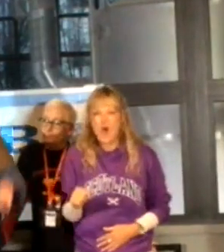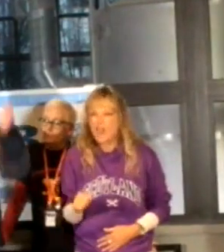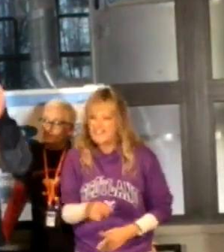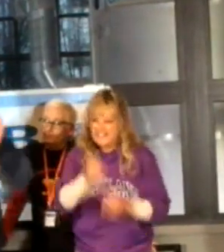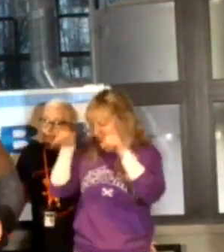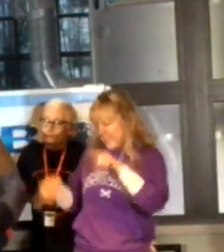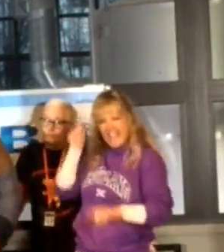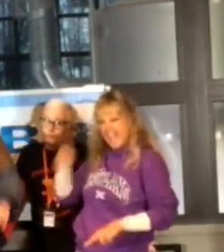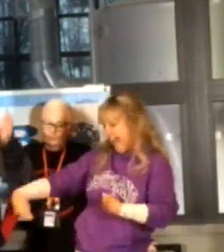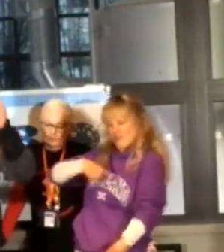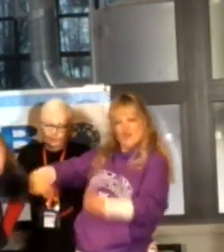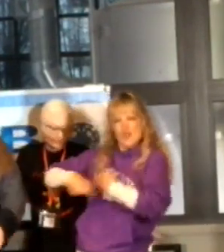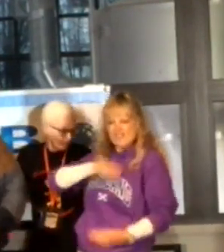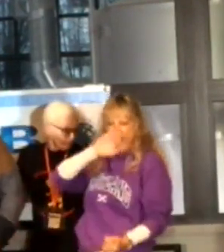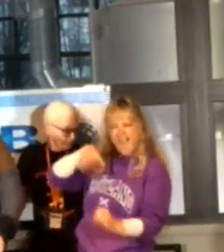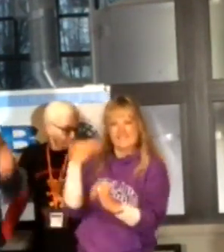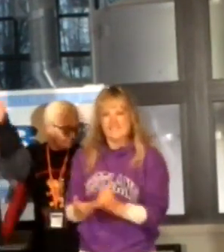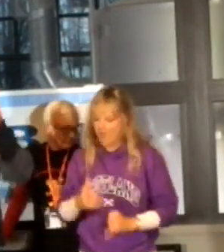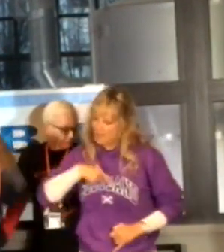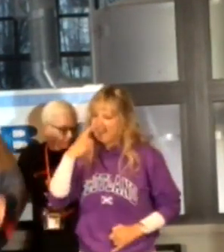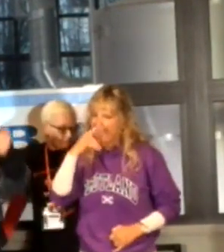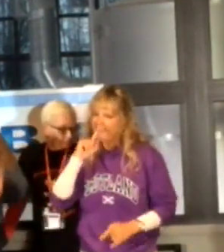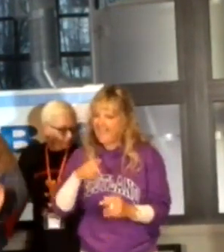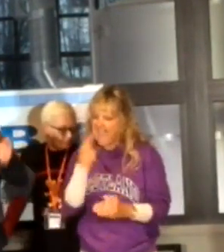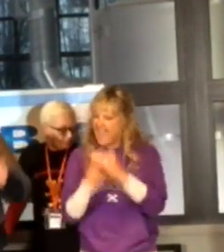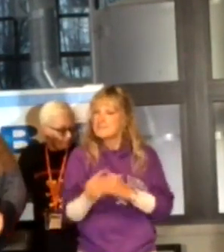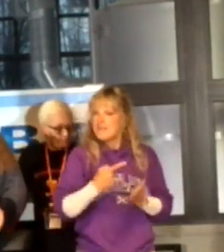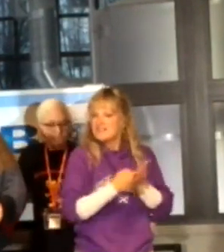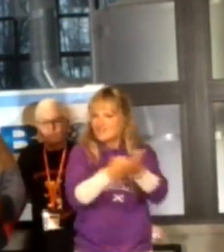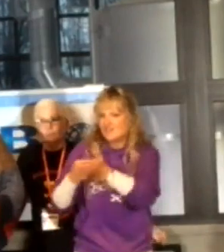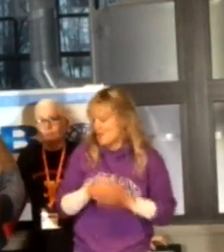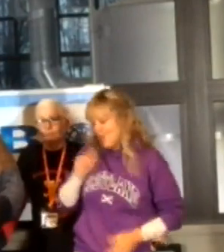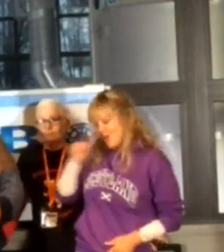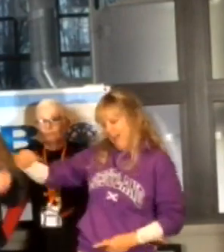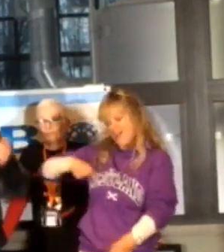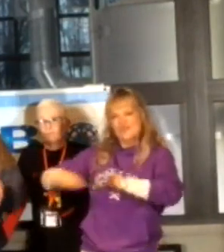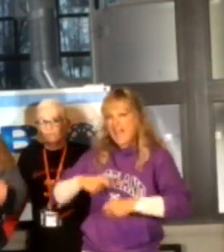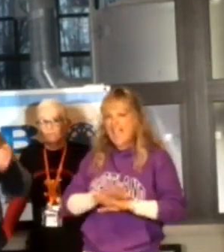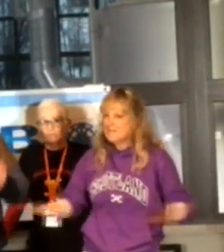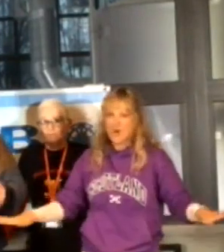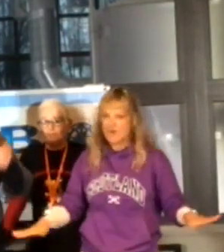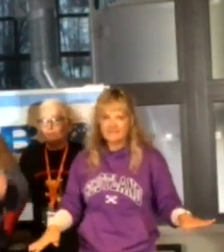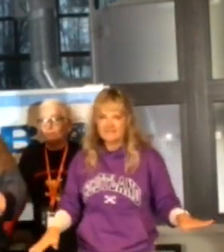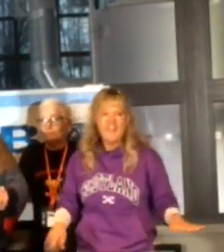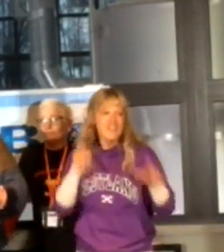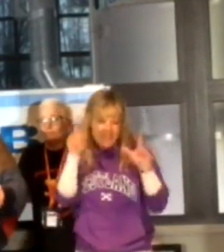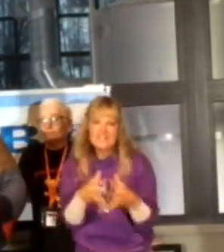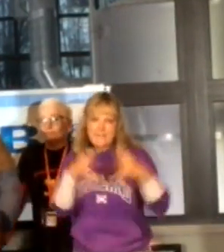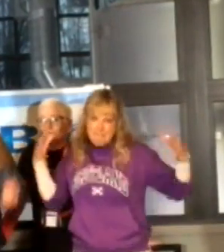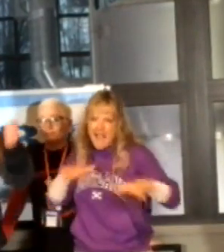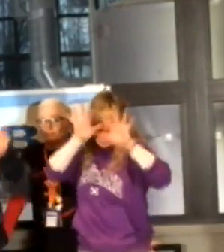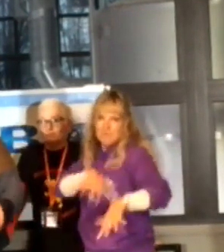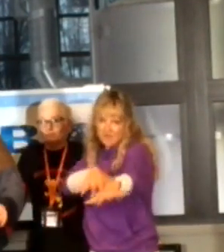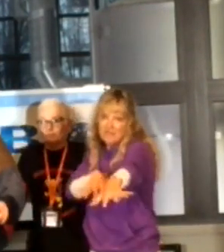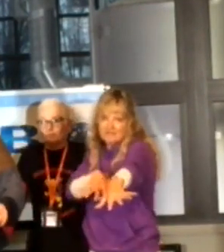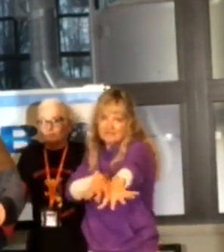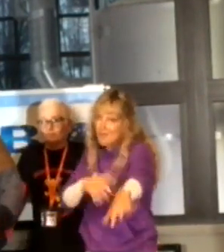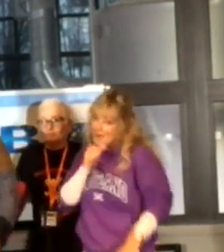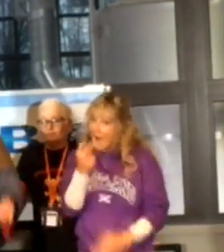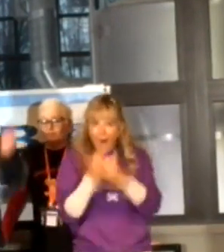we receive the details of NDRF2. This is a mass movement. We are not on our